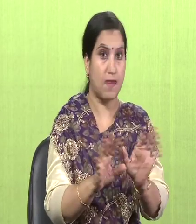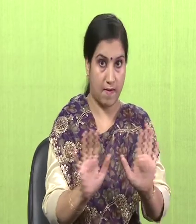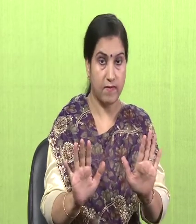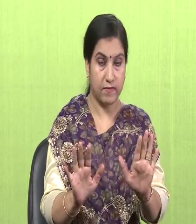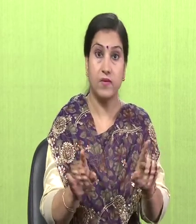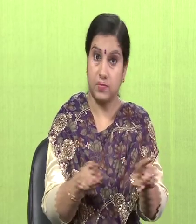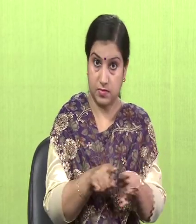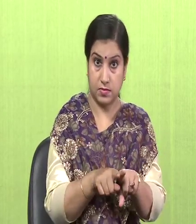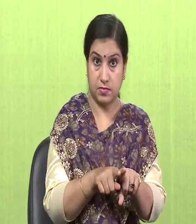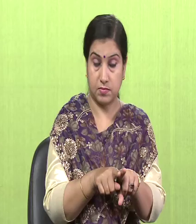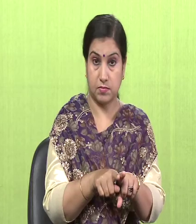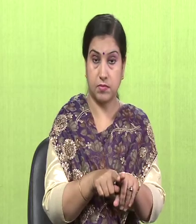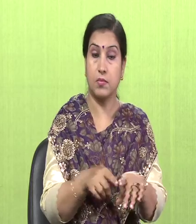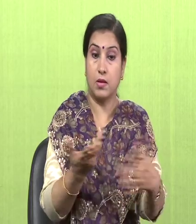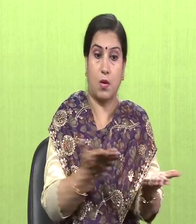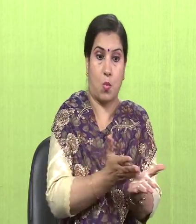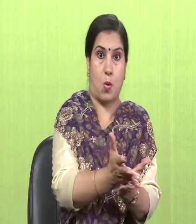and a way of life.